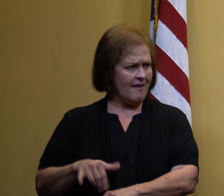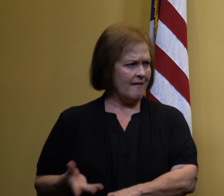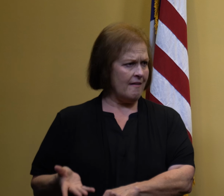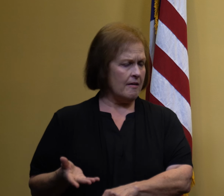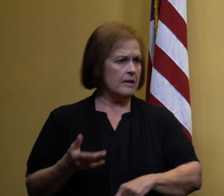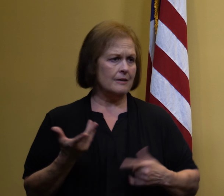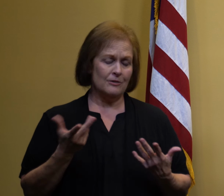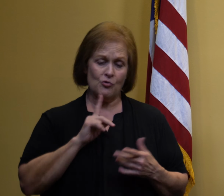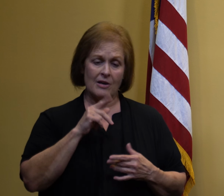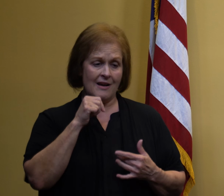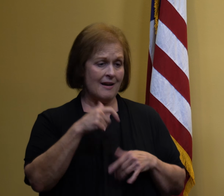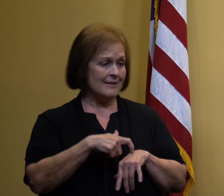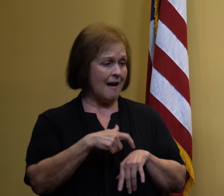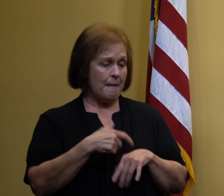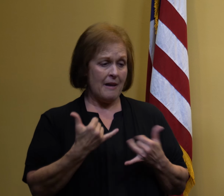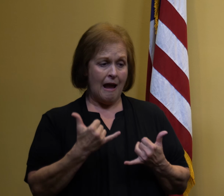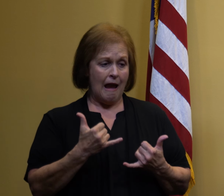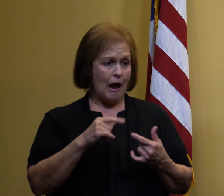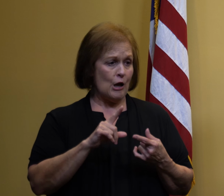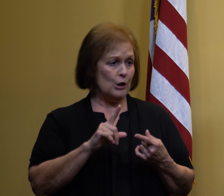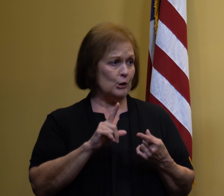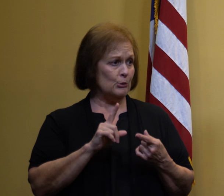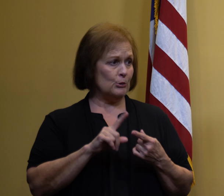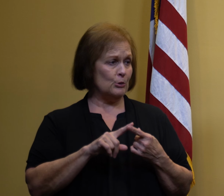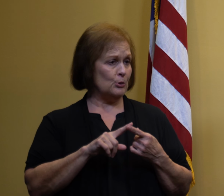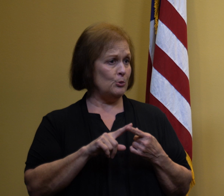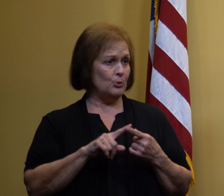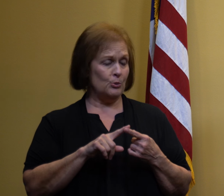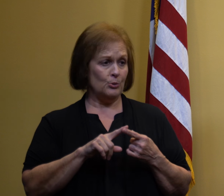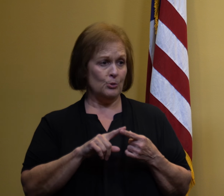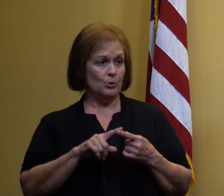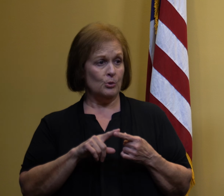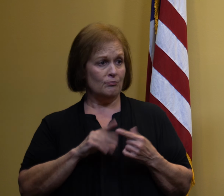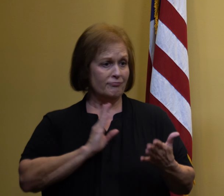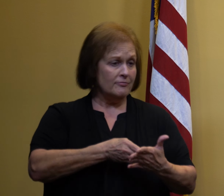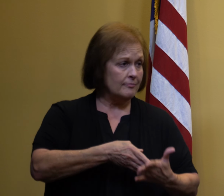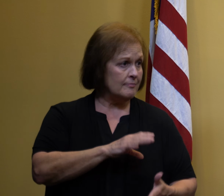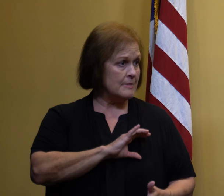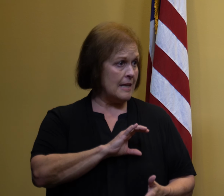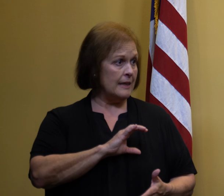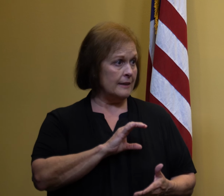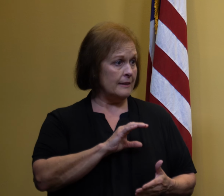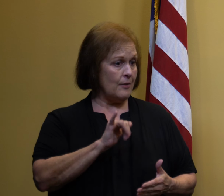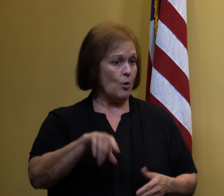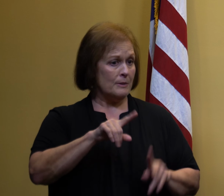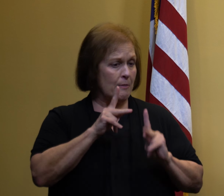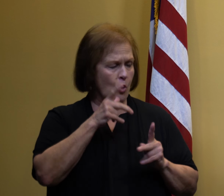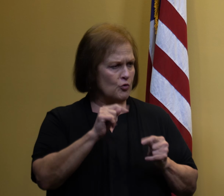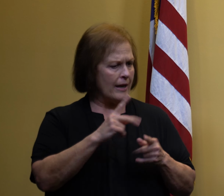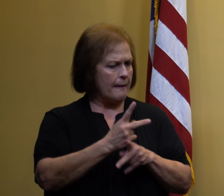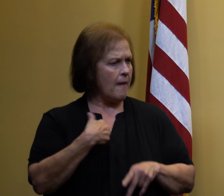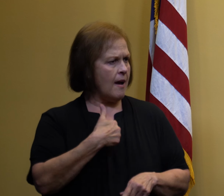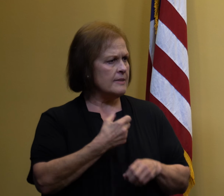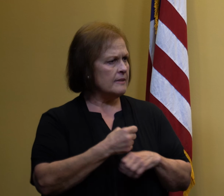time to attack or be negative relative to the men and women that we depend on to keep us safe. And it's a